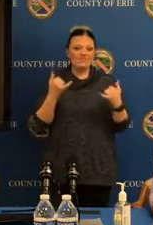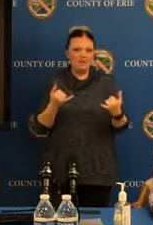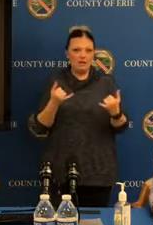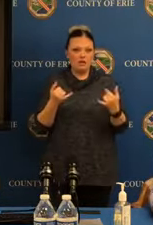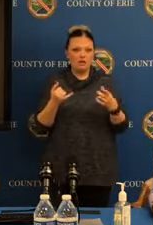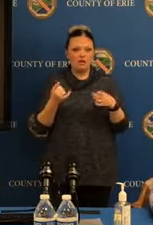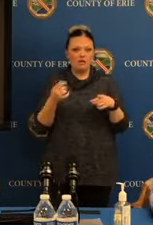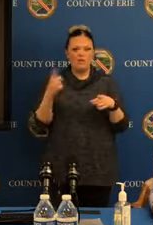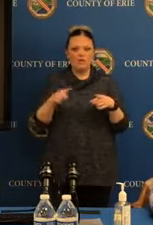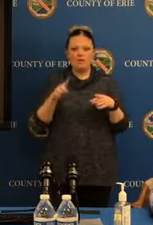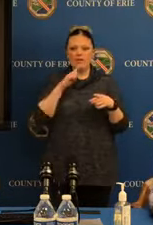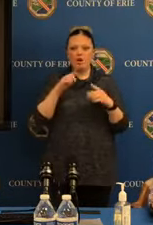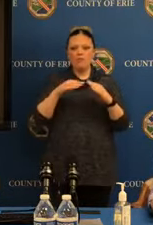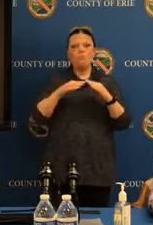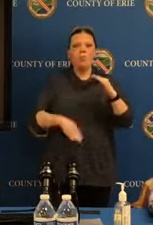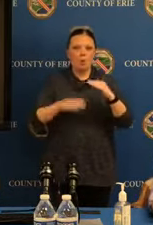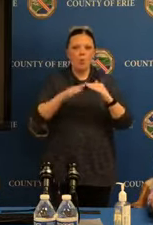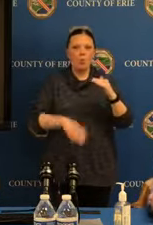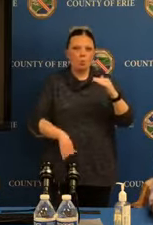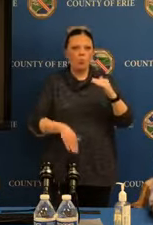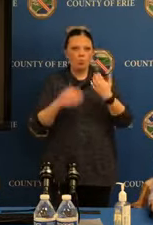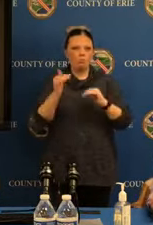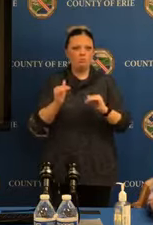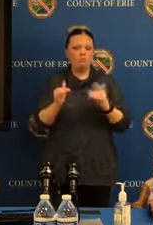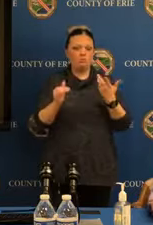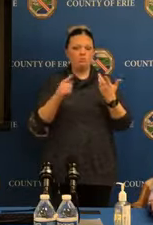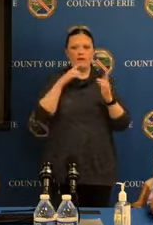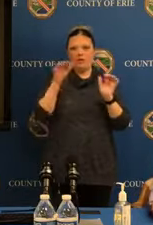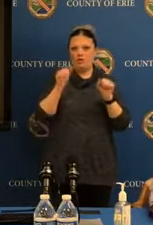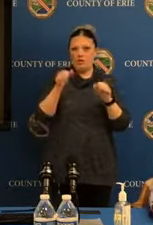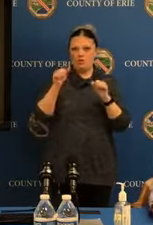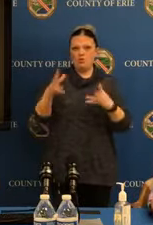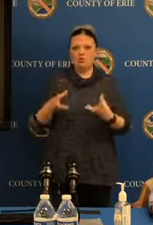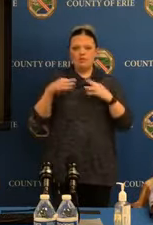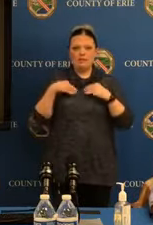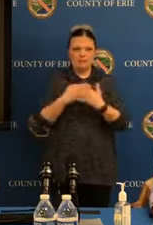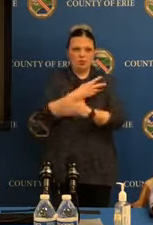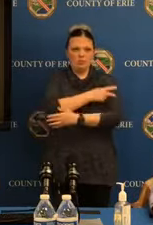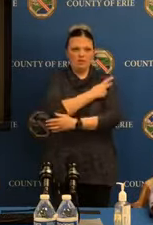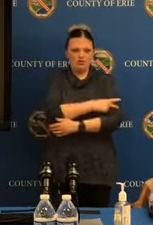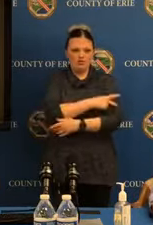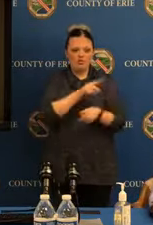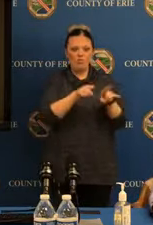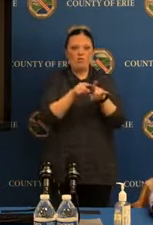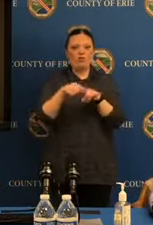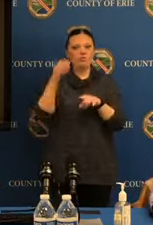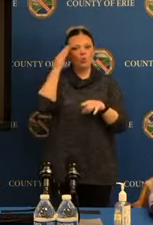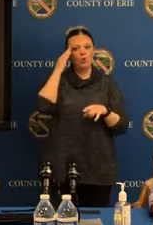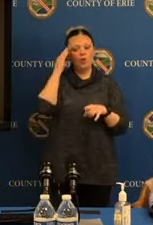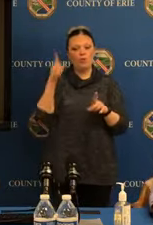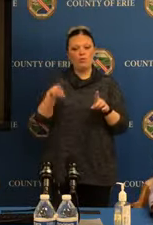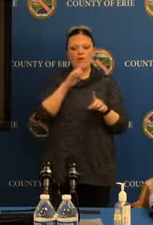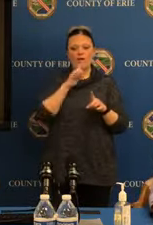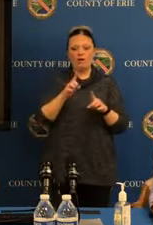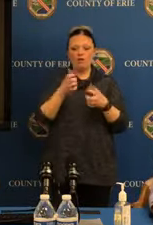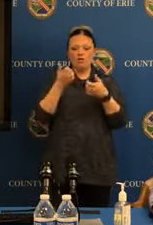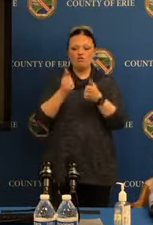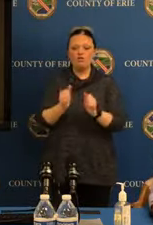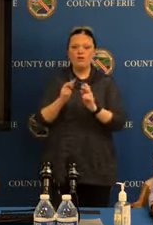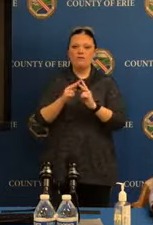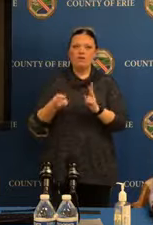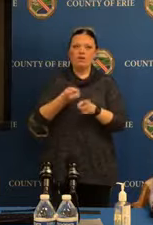are below capacity and they're able to admit new patients. And we also know that they are trying